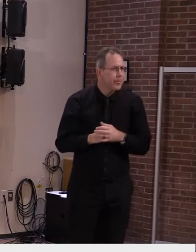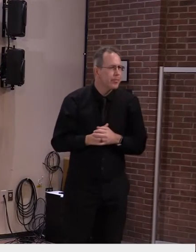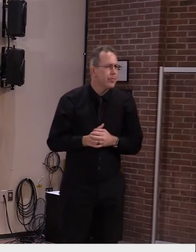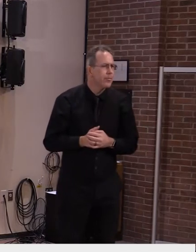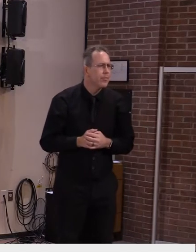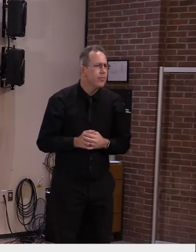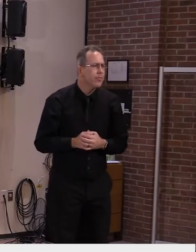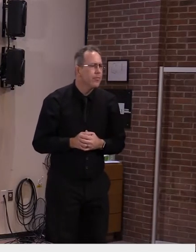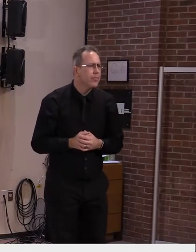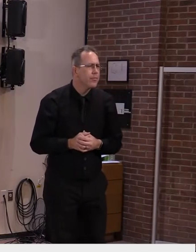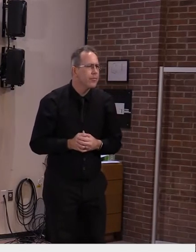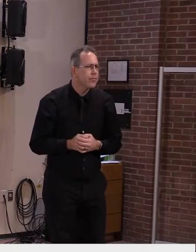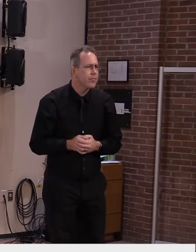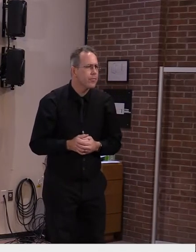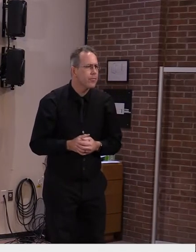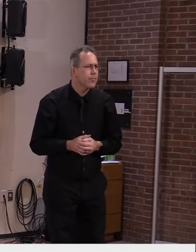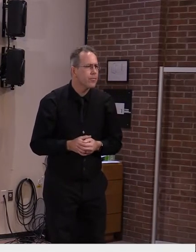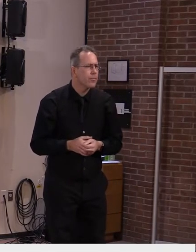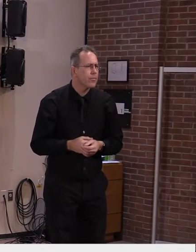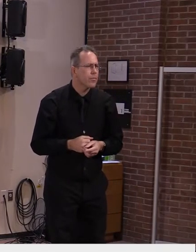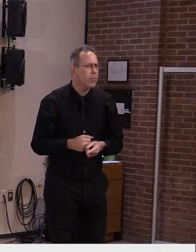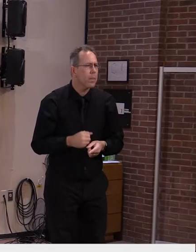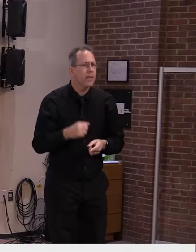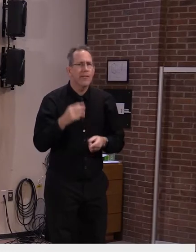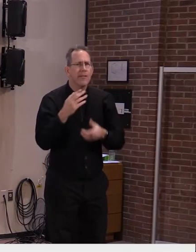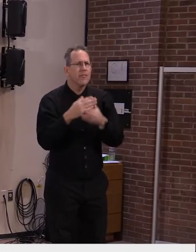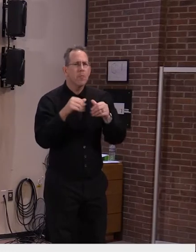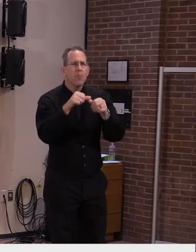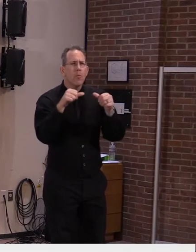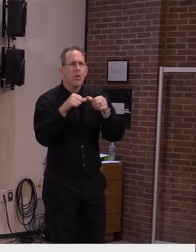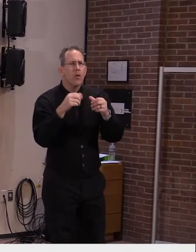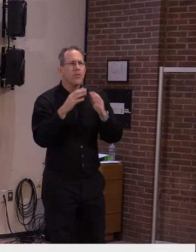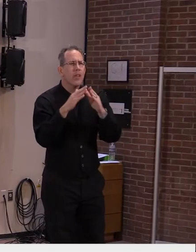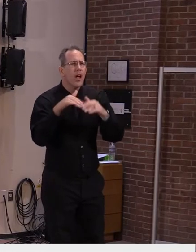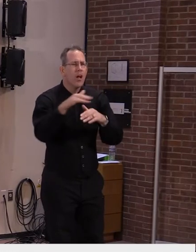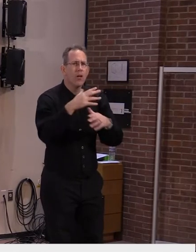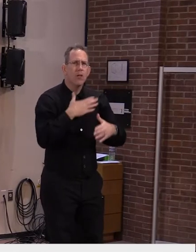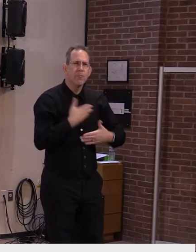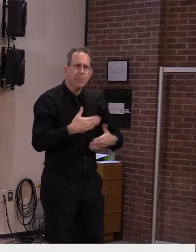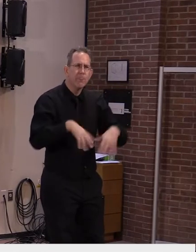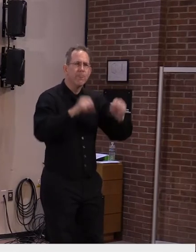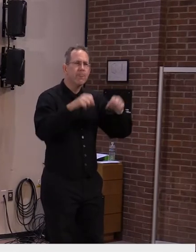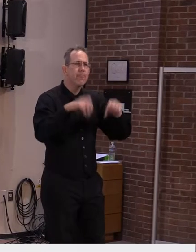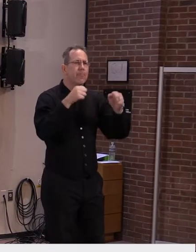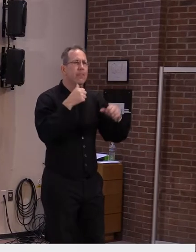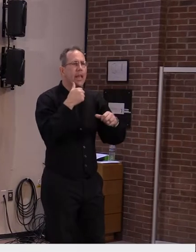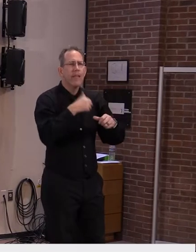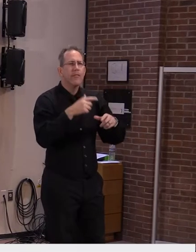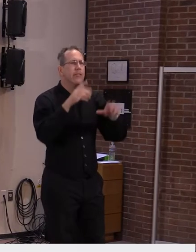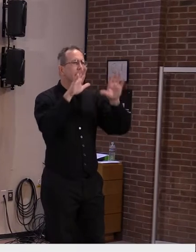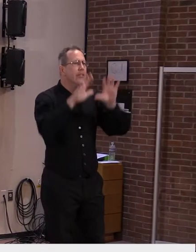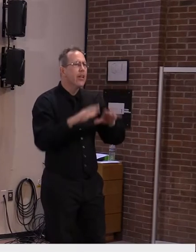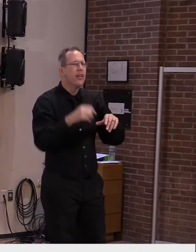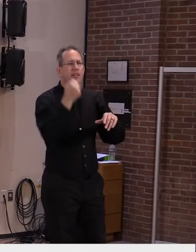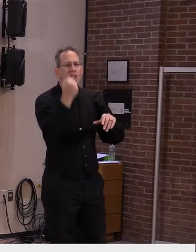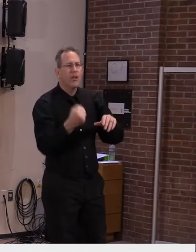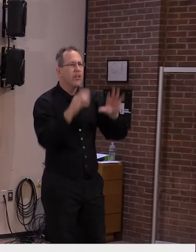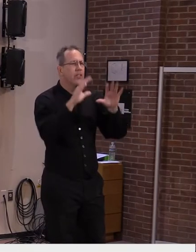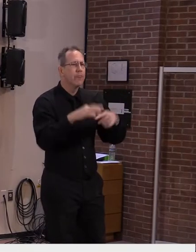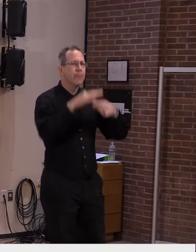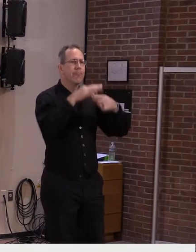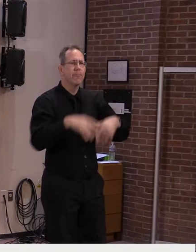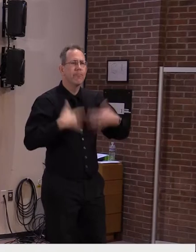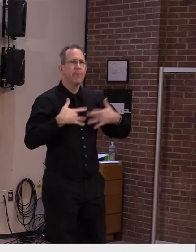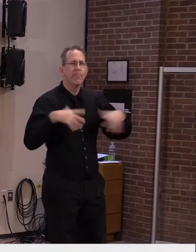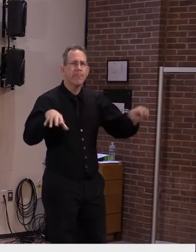throughout from December until May. Yeah, there's efforts available. Go ahead. Yeah, sorry. No, we're definitely looking at that, and